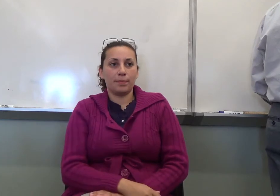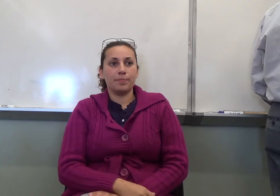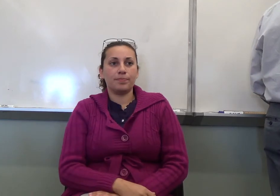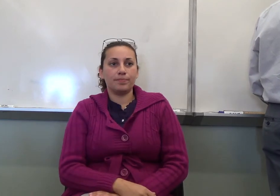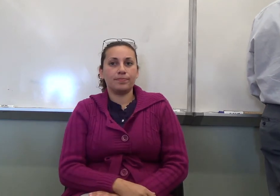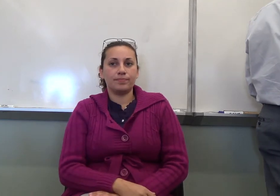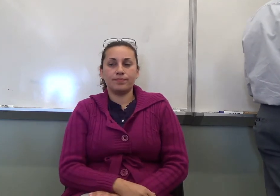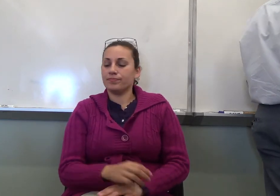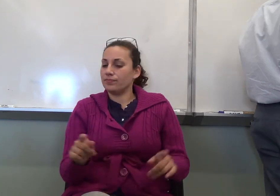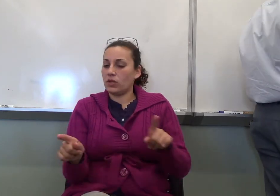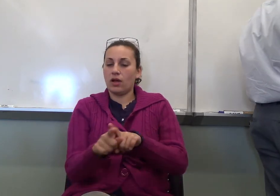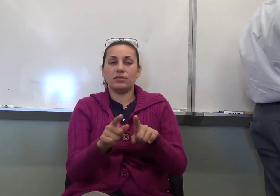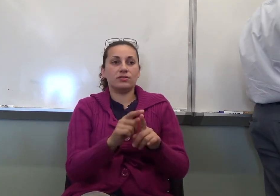2.